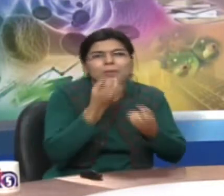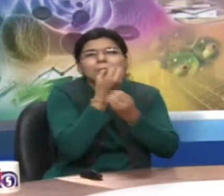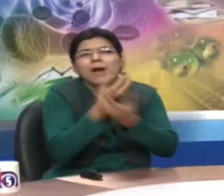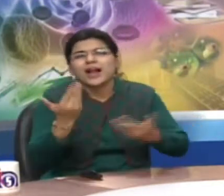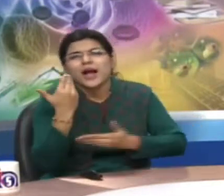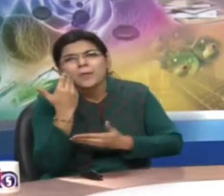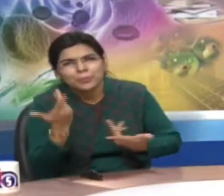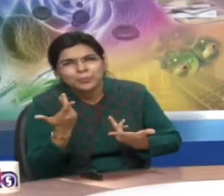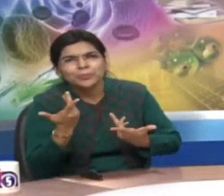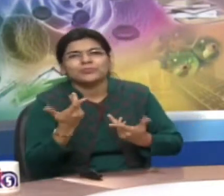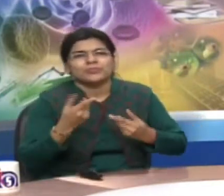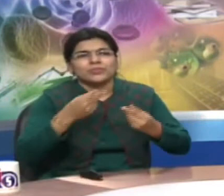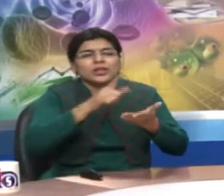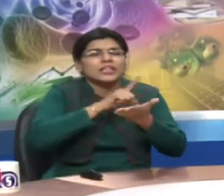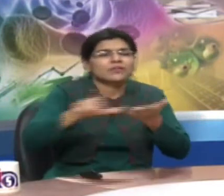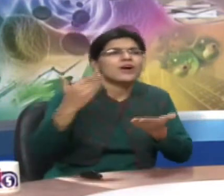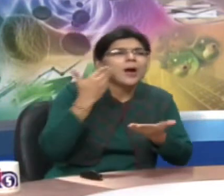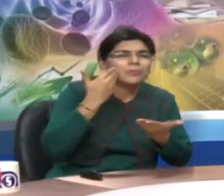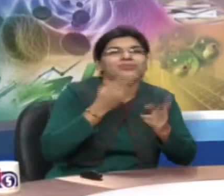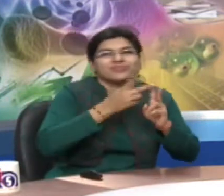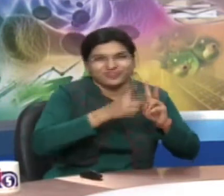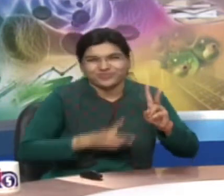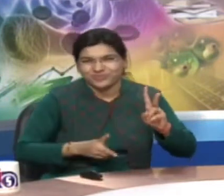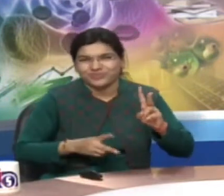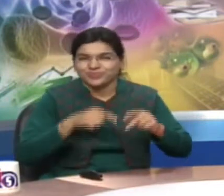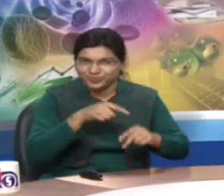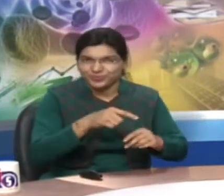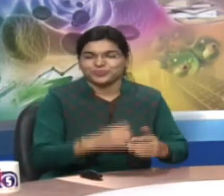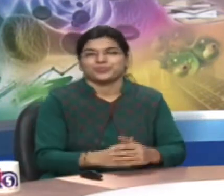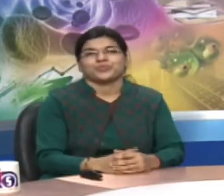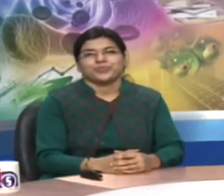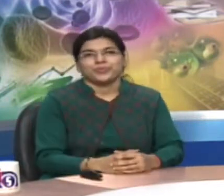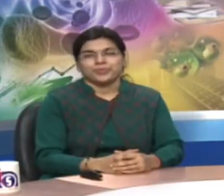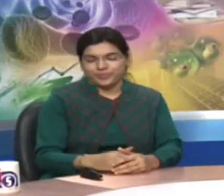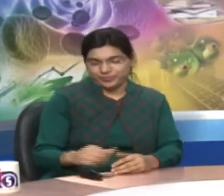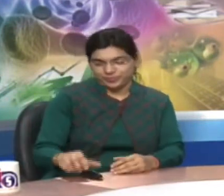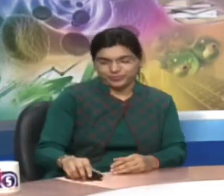When did you arrive? When is your birthday? When is your party? When are you leaving?